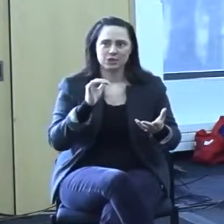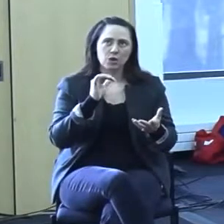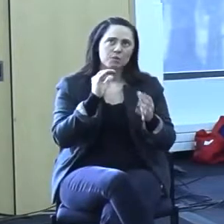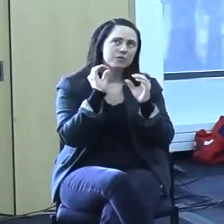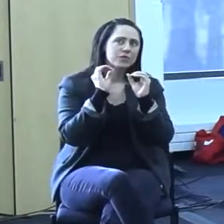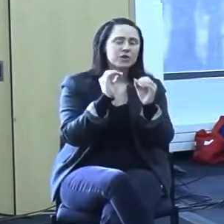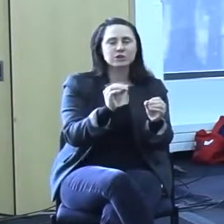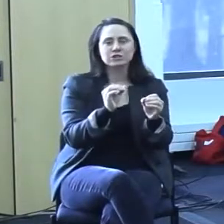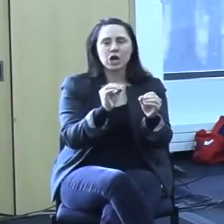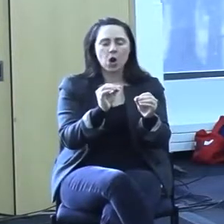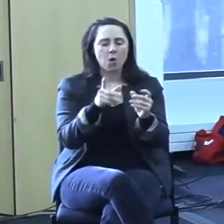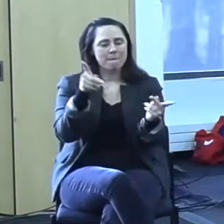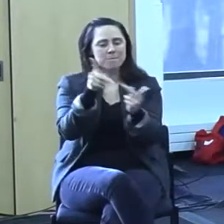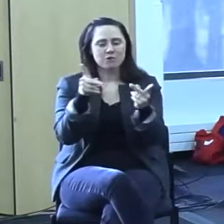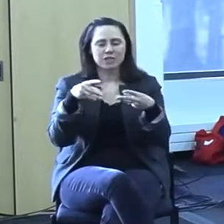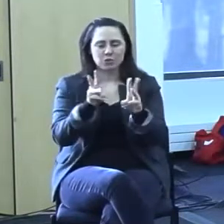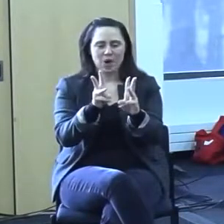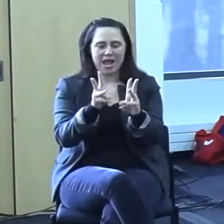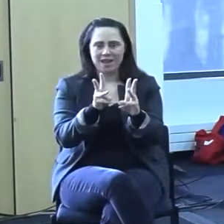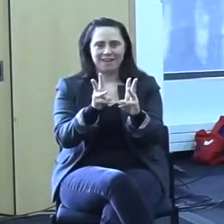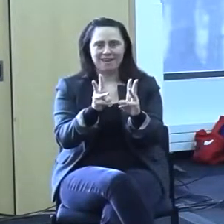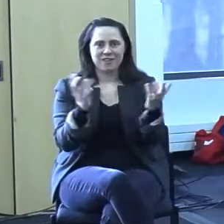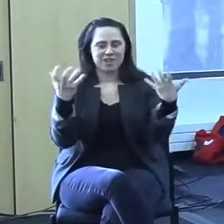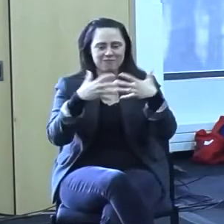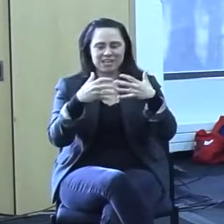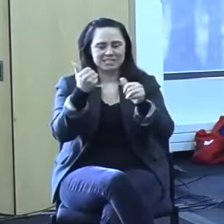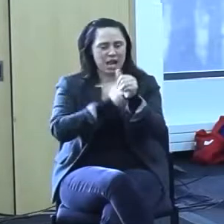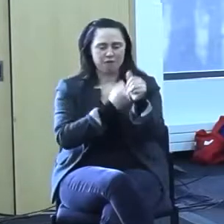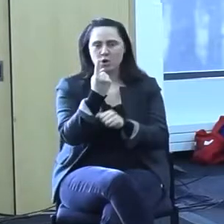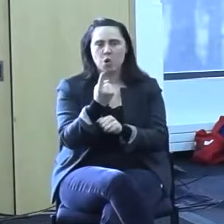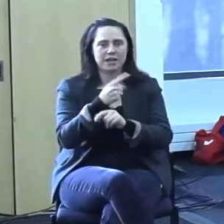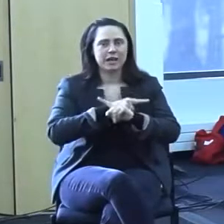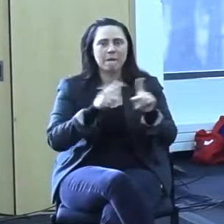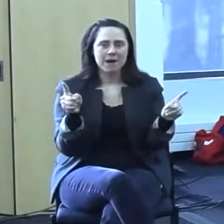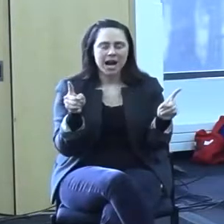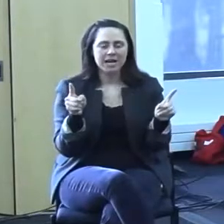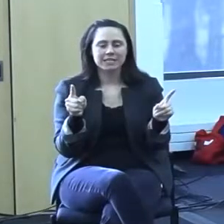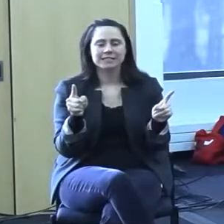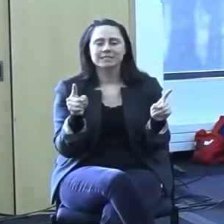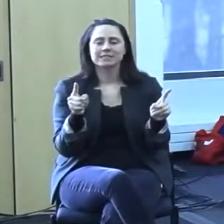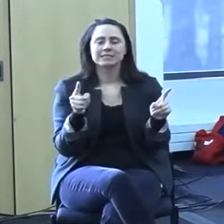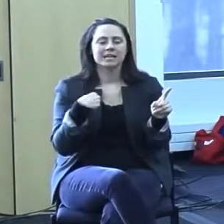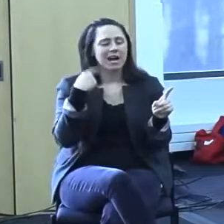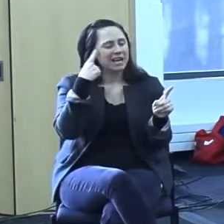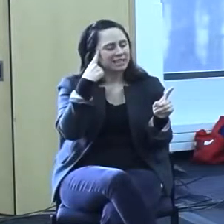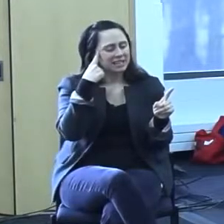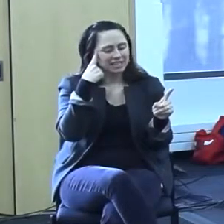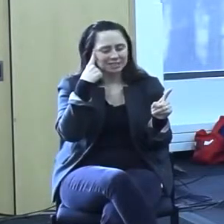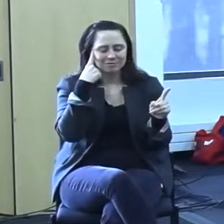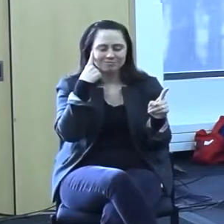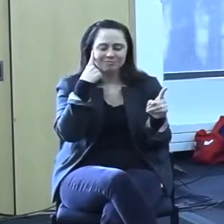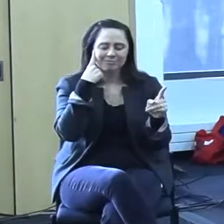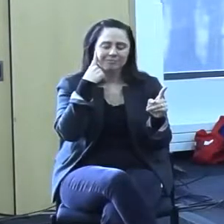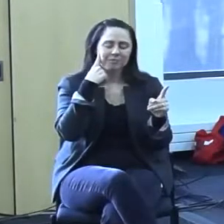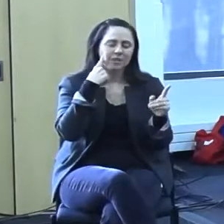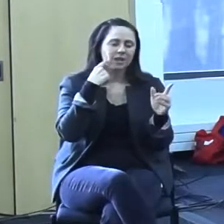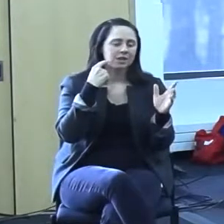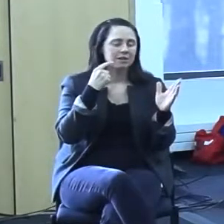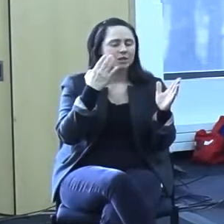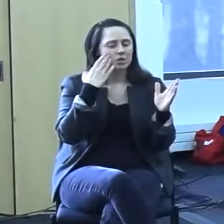there's no cookie cutter way to go about it. But I think that kind of the traction that this topic